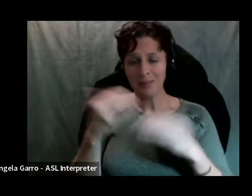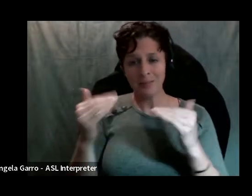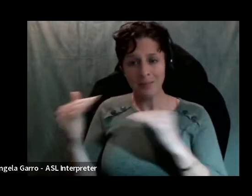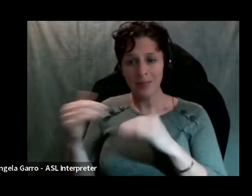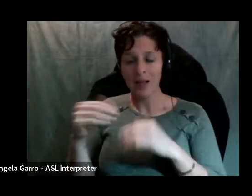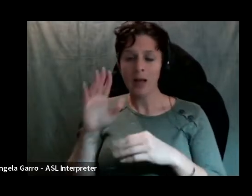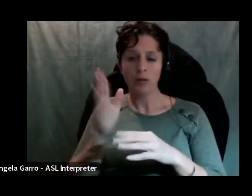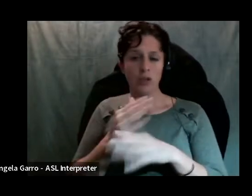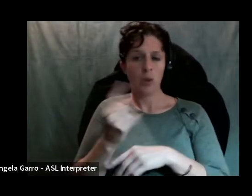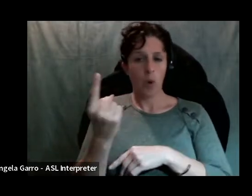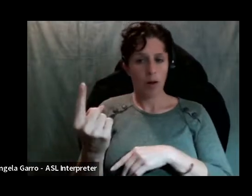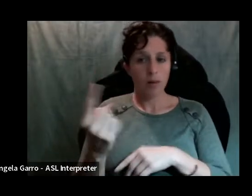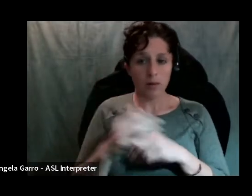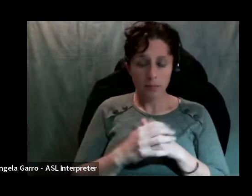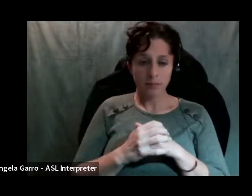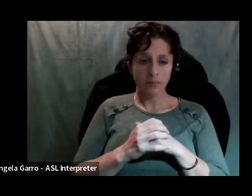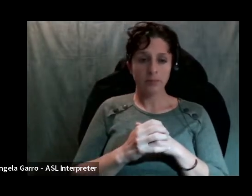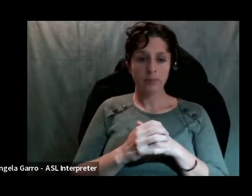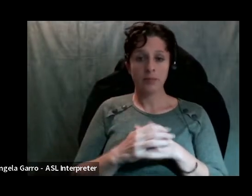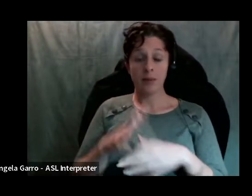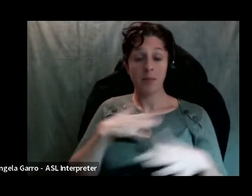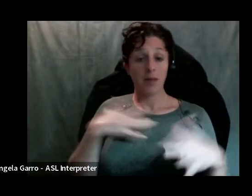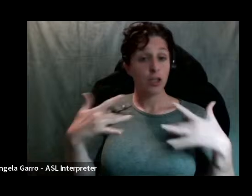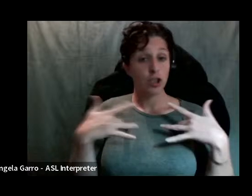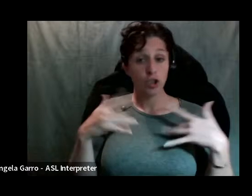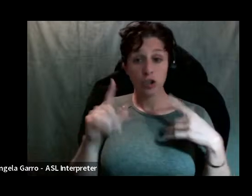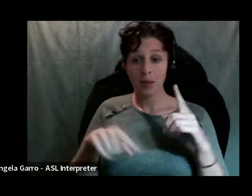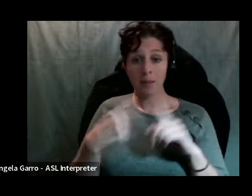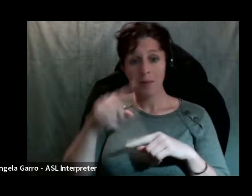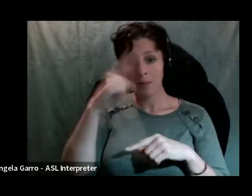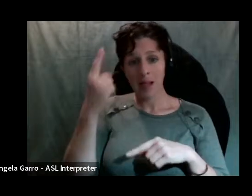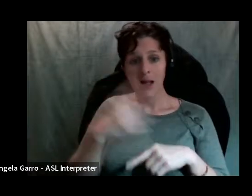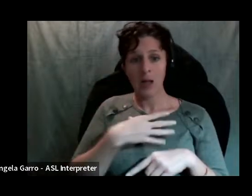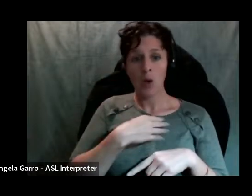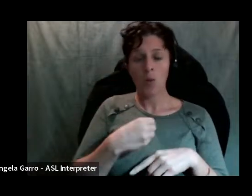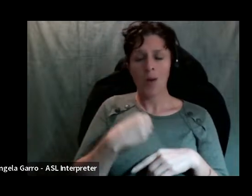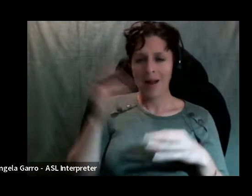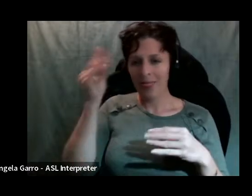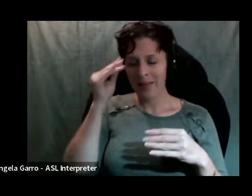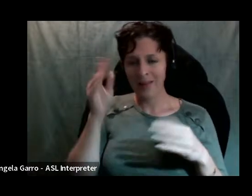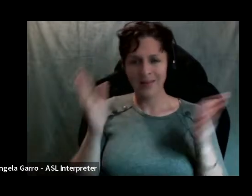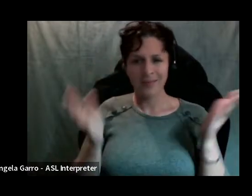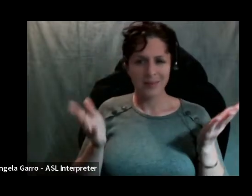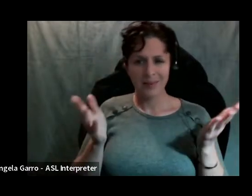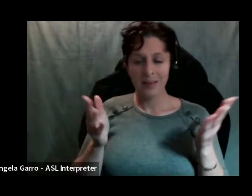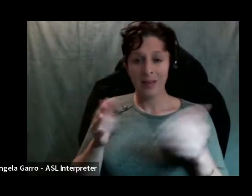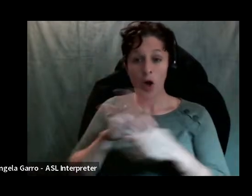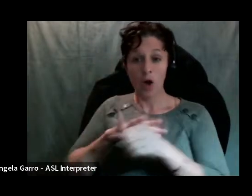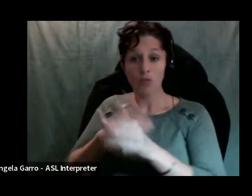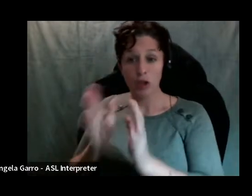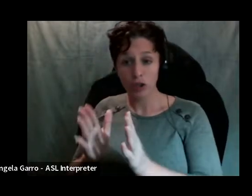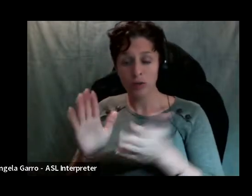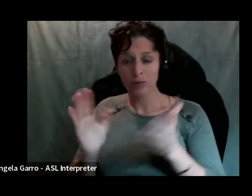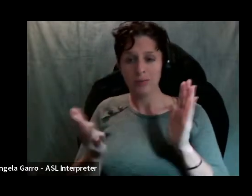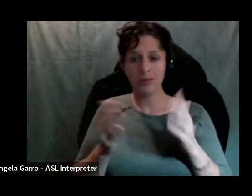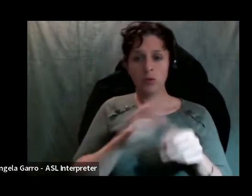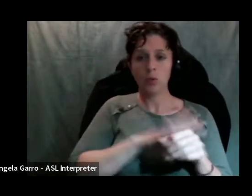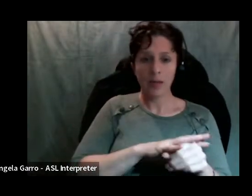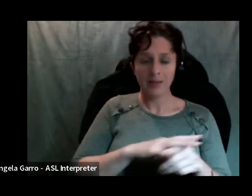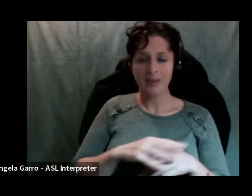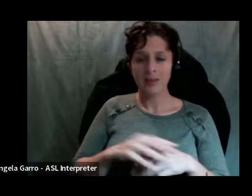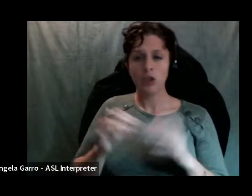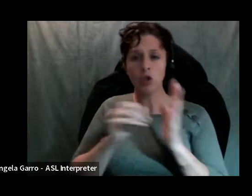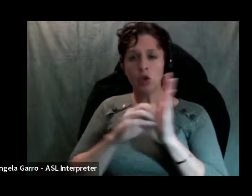only one. My concern is about the black and white thinking, oppressor versus oppressed, that students are taught to think